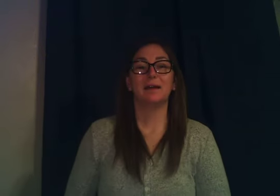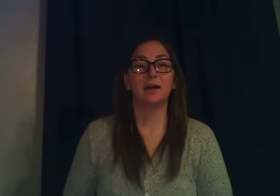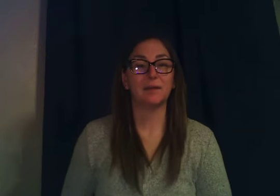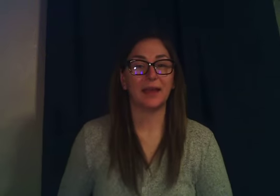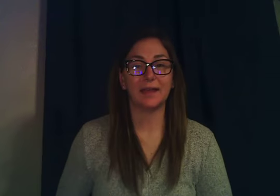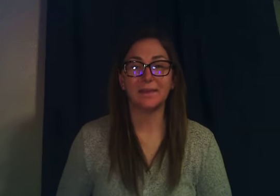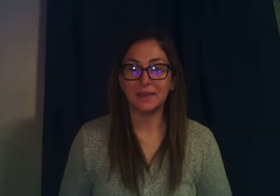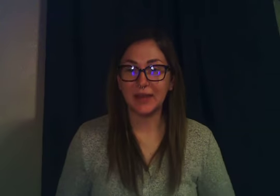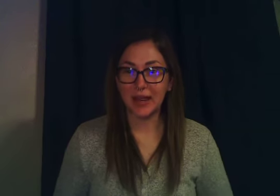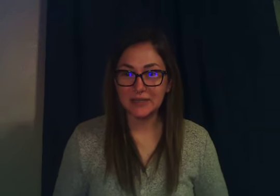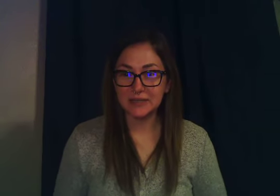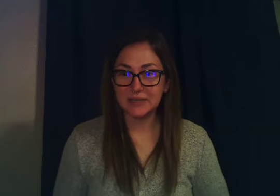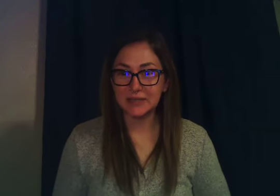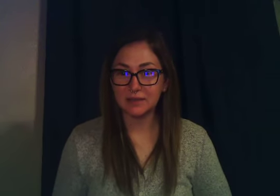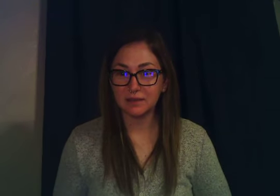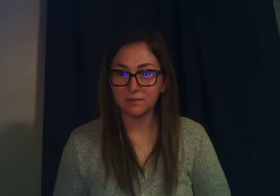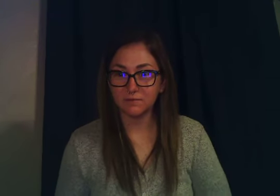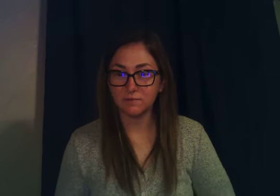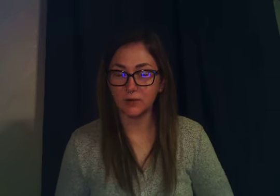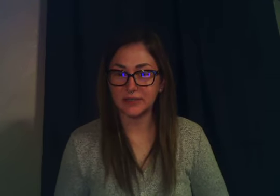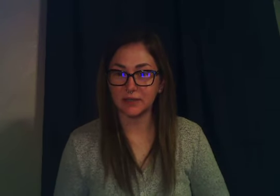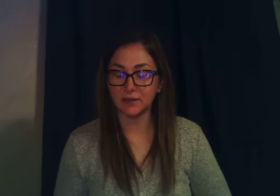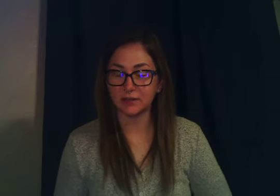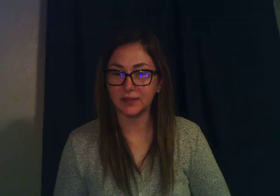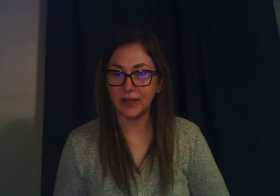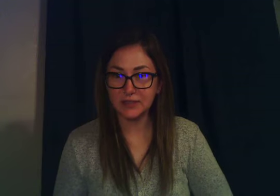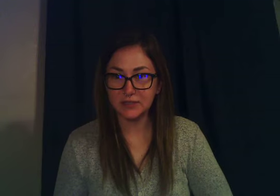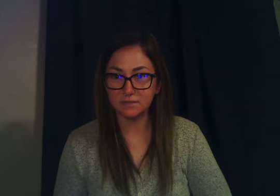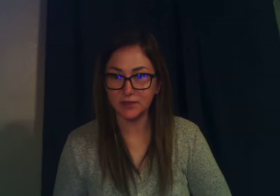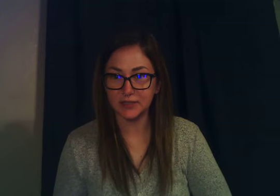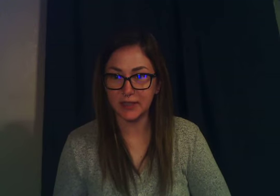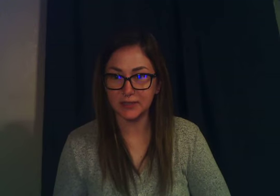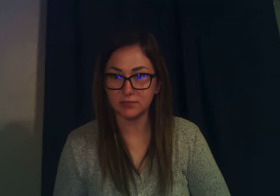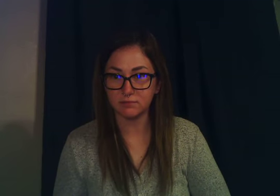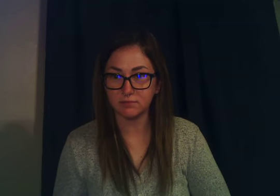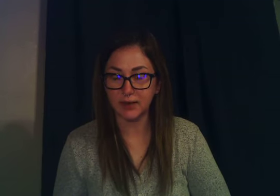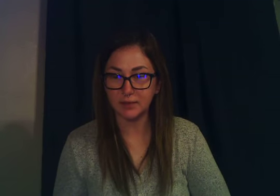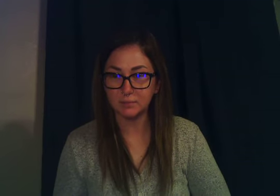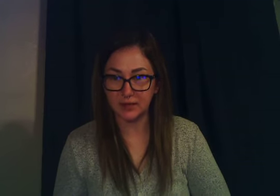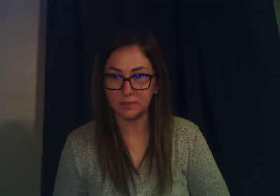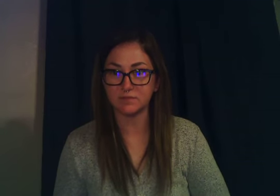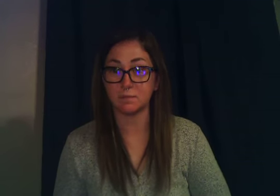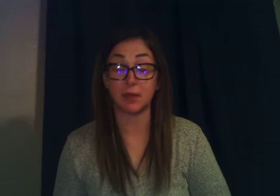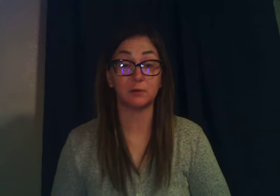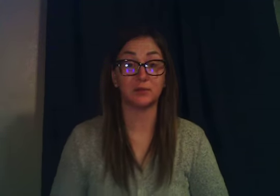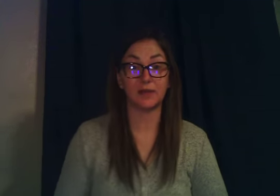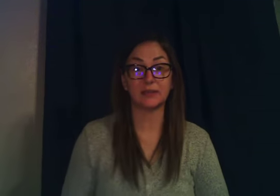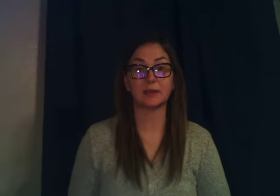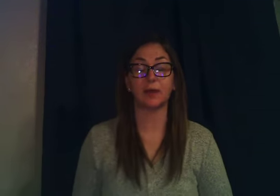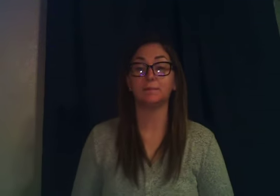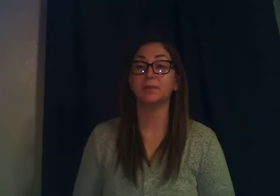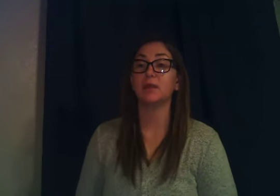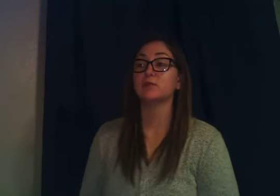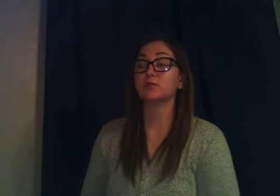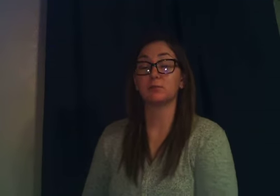Okay, and then the next voice, or the next verse says, radiant beams from thy holy face. Okay, so